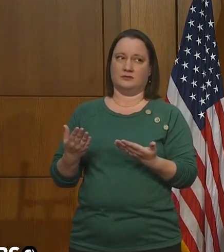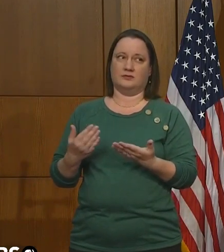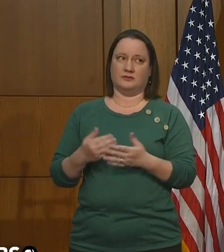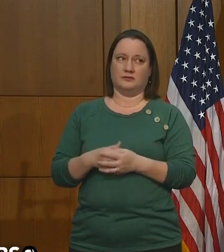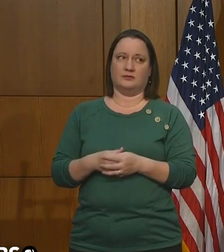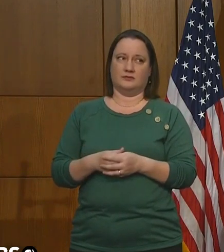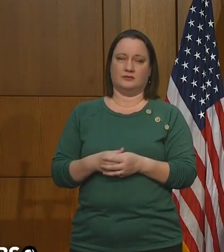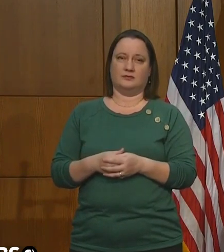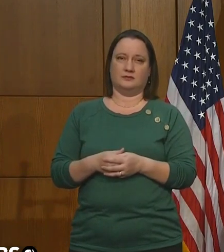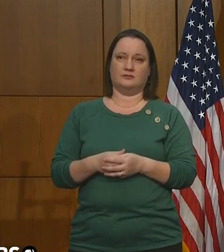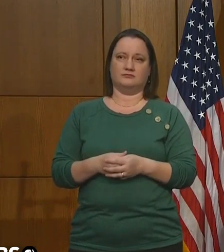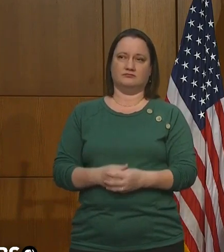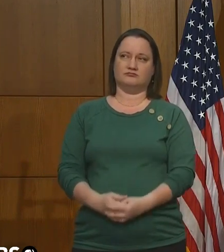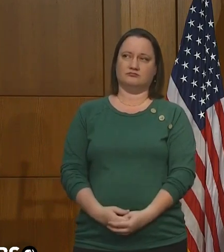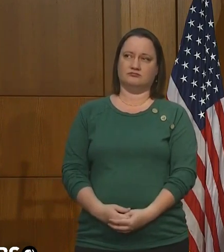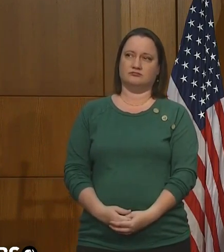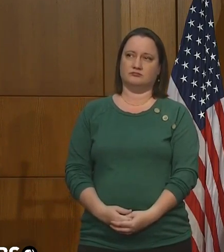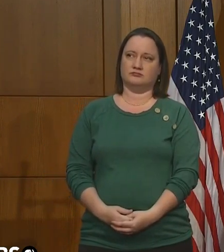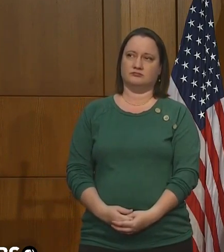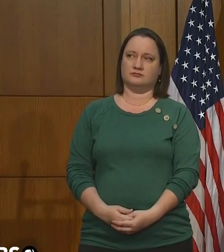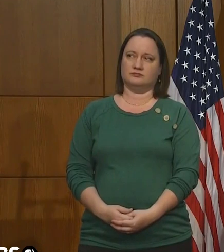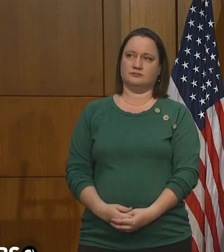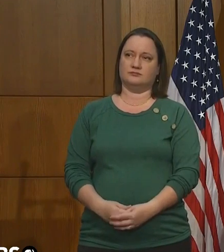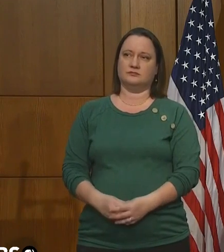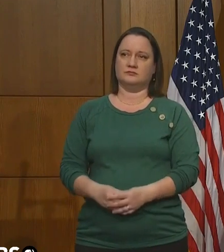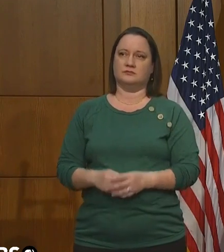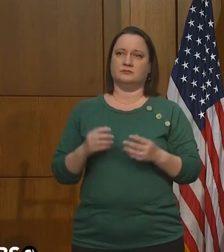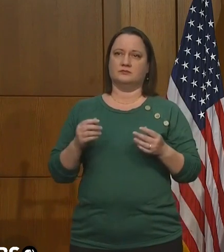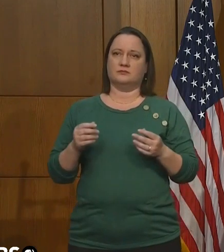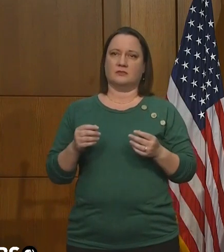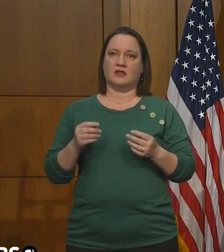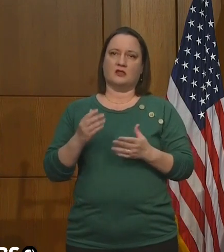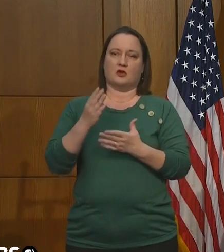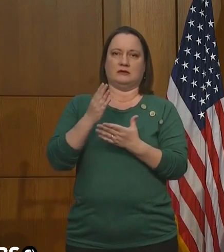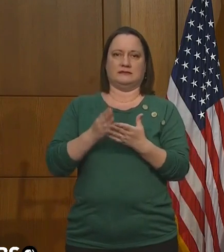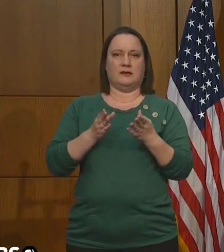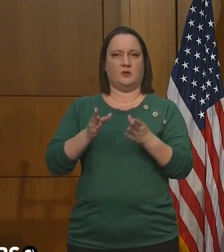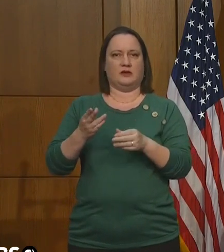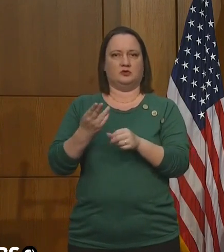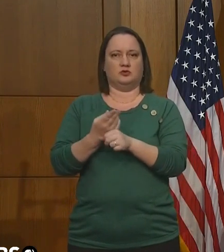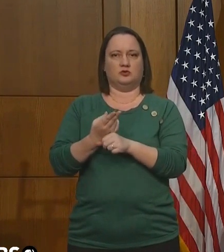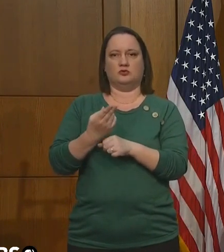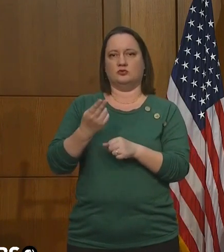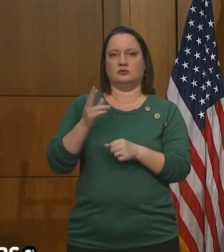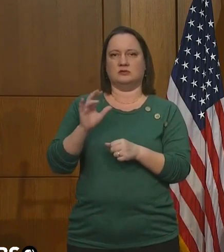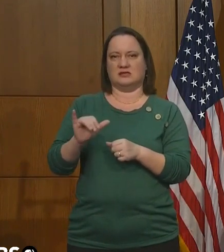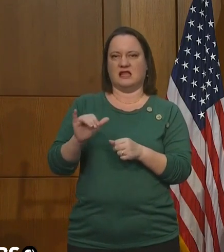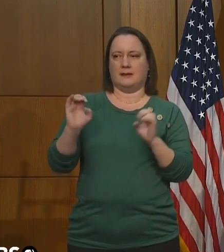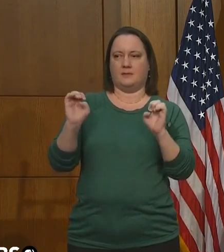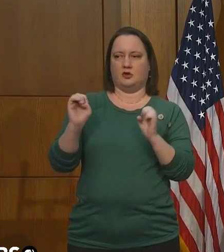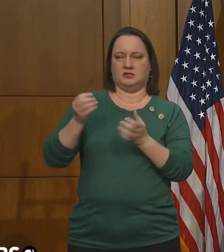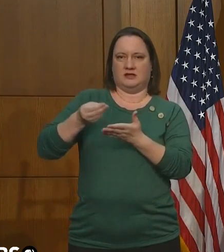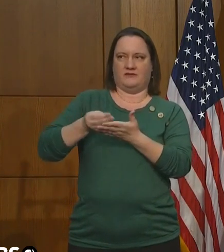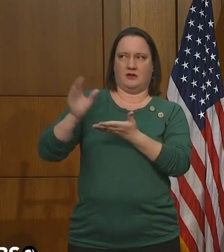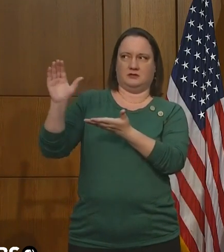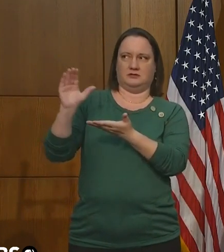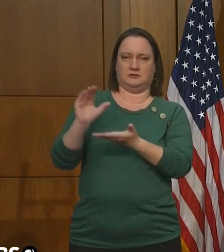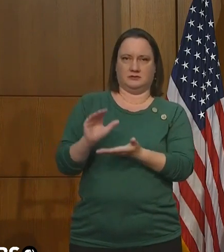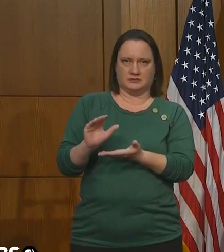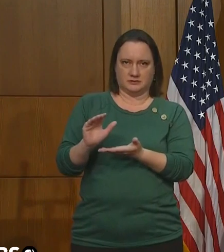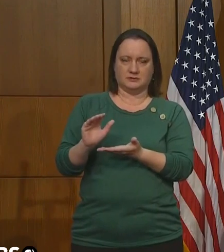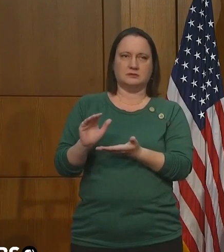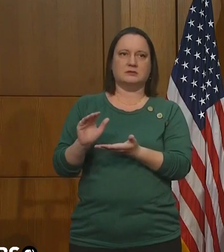there are means to use the relief funds, and I just off the top of my head, I will have to get back with you on that. I'm not sure if we can